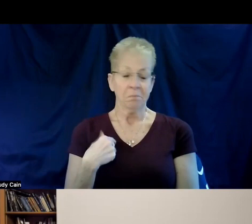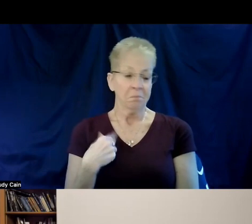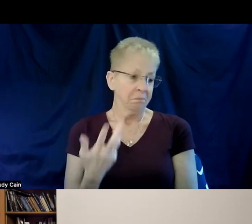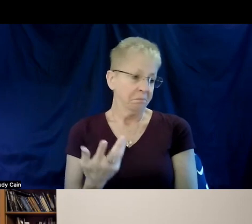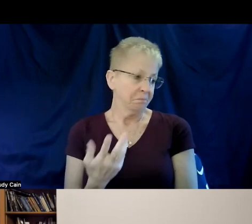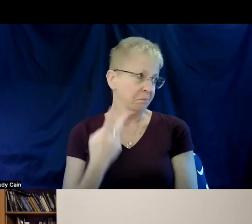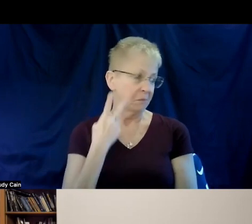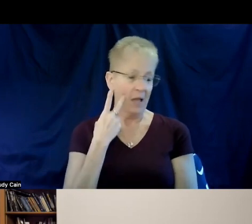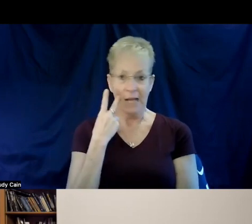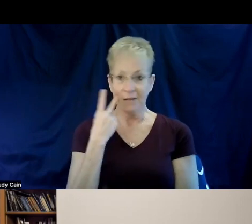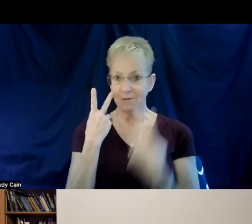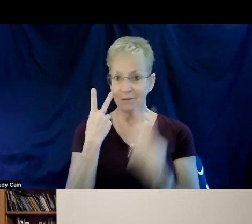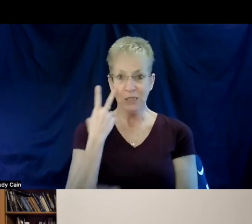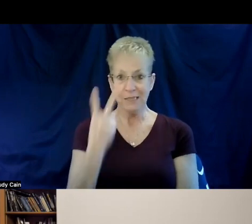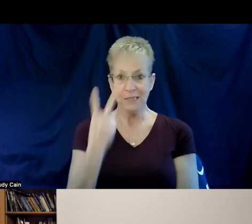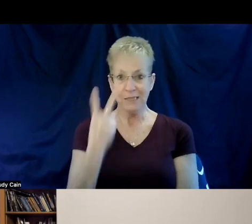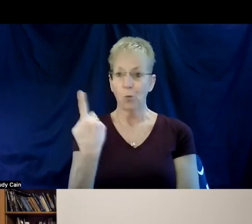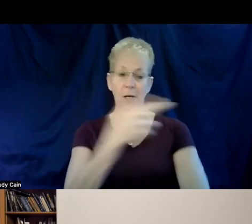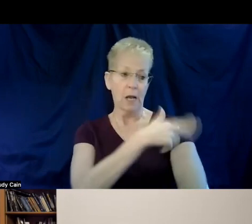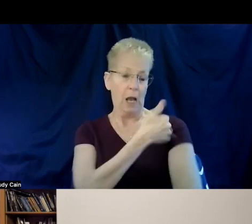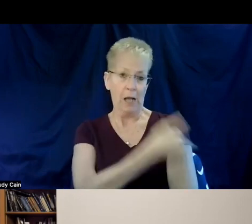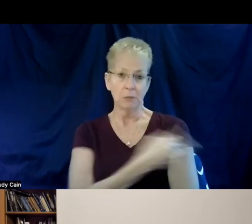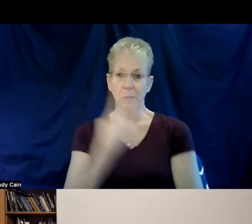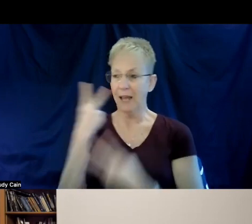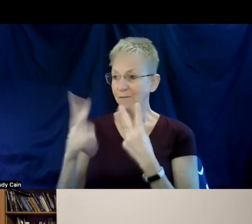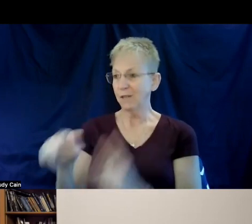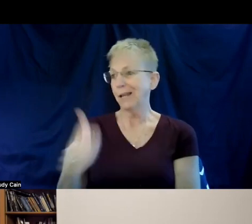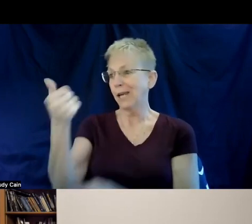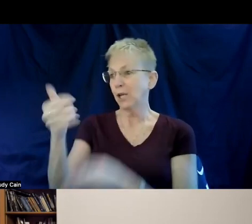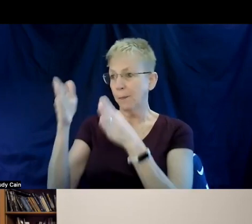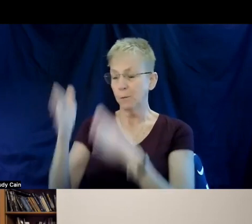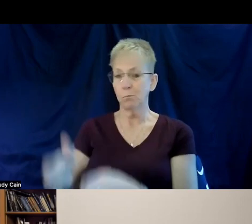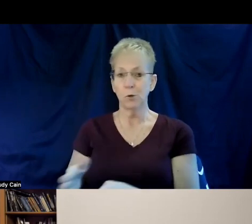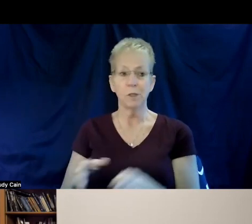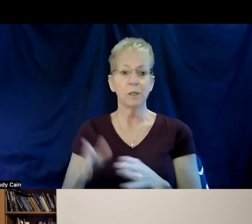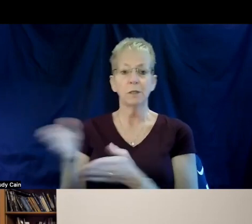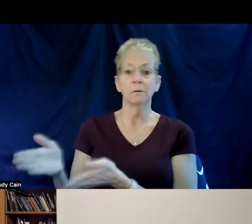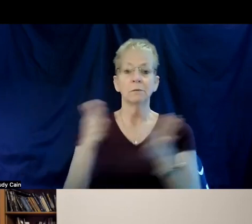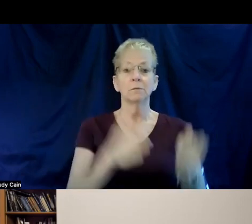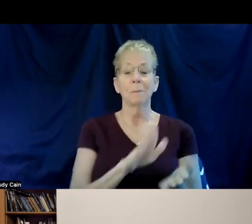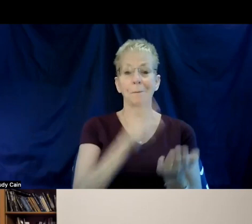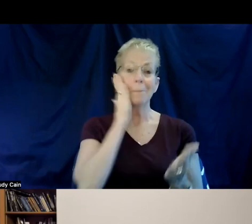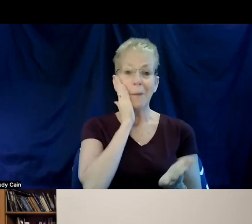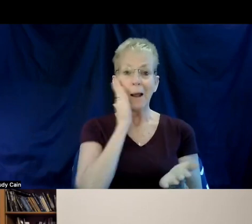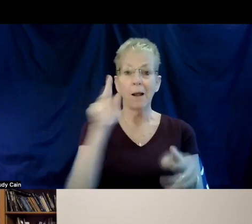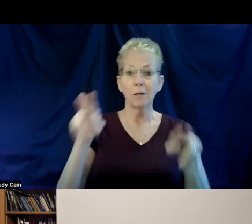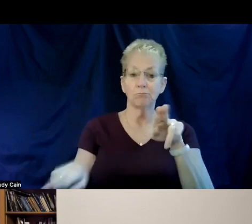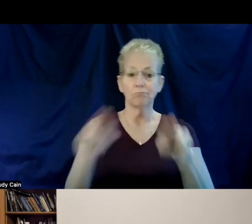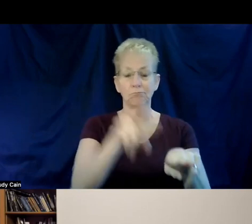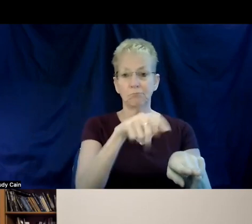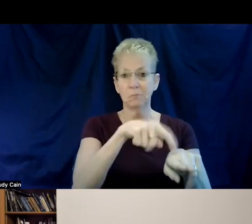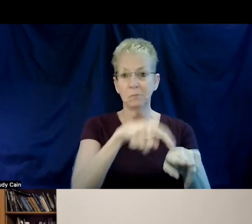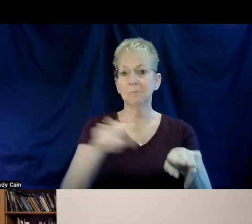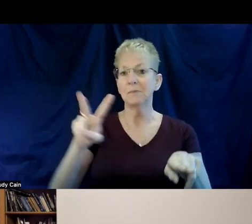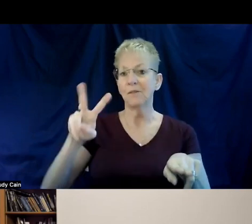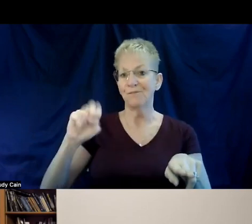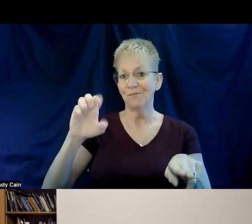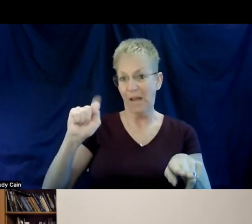once I was in a hospital room visiting somebody else, and the fellow in the next bed was a